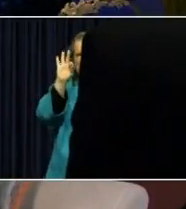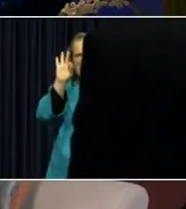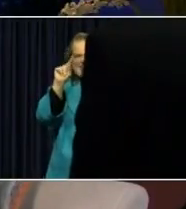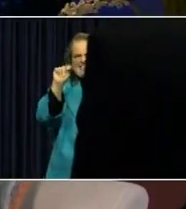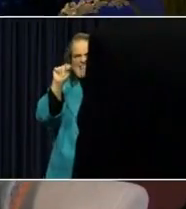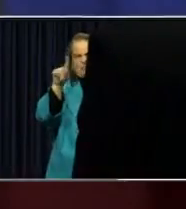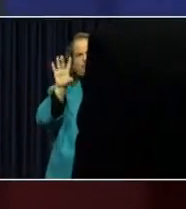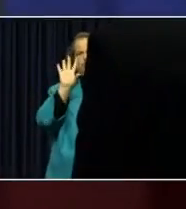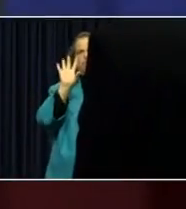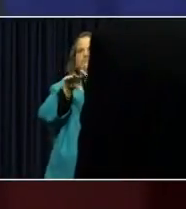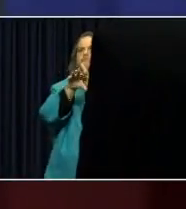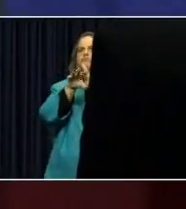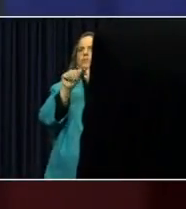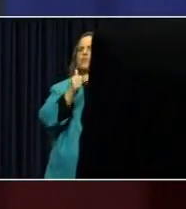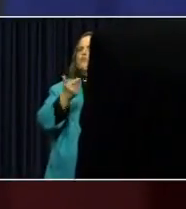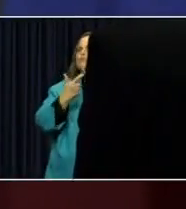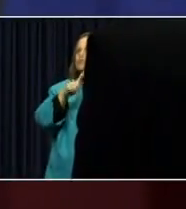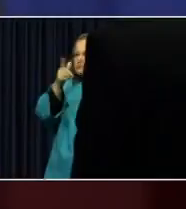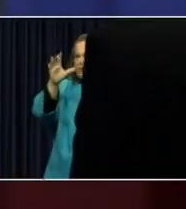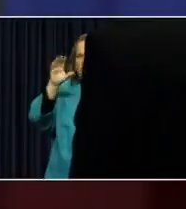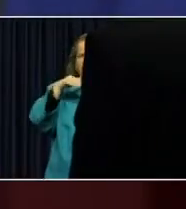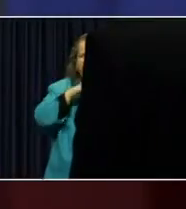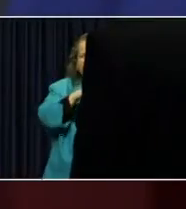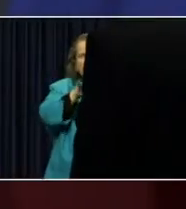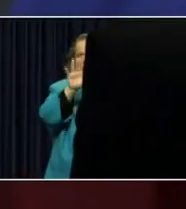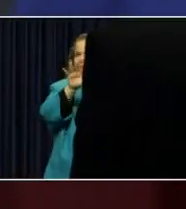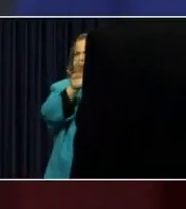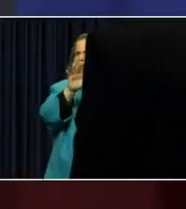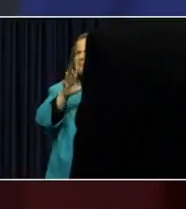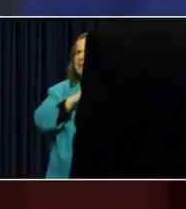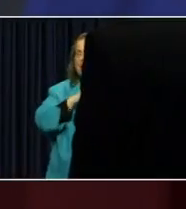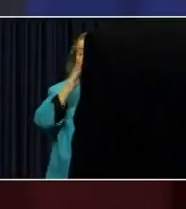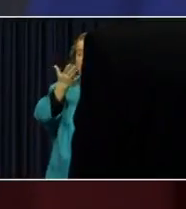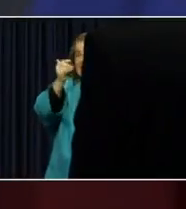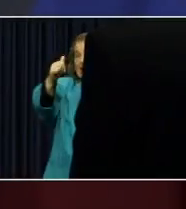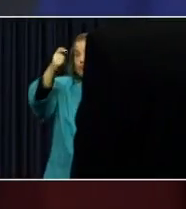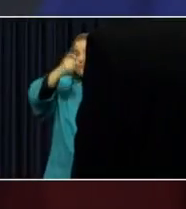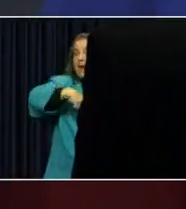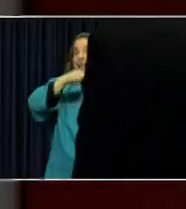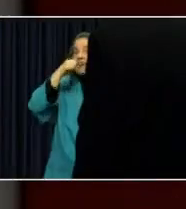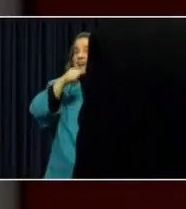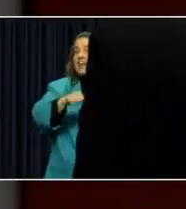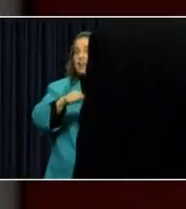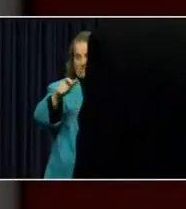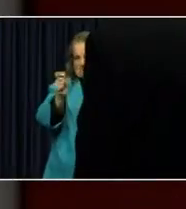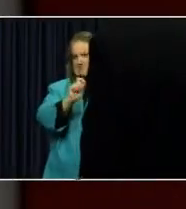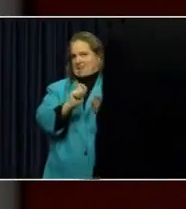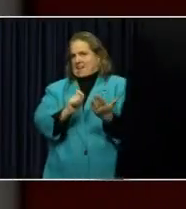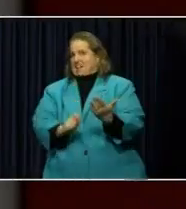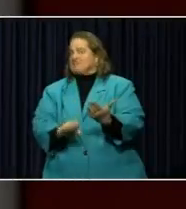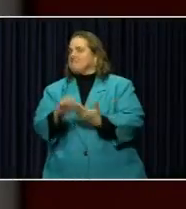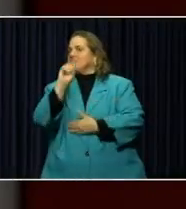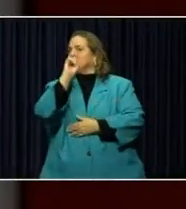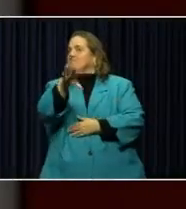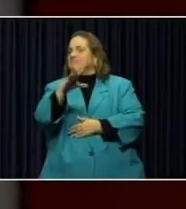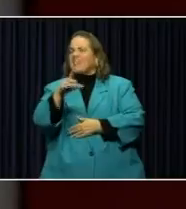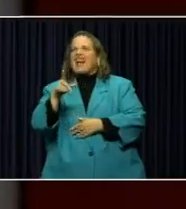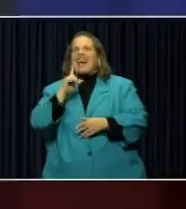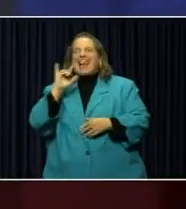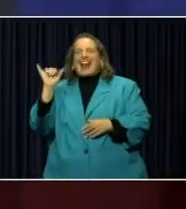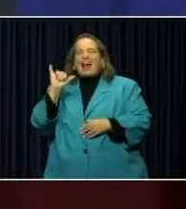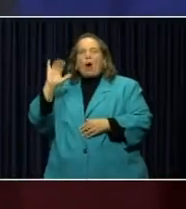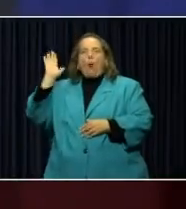guys do that all the time. And maybe you could even write them a letter, like a pen pal or something. Yeah, like the olden